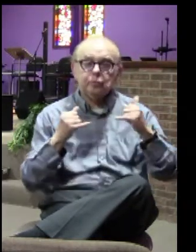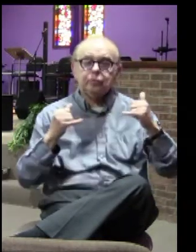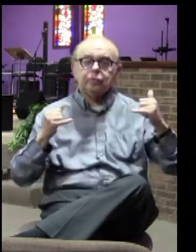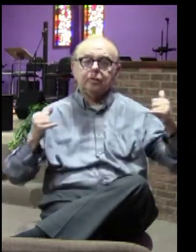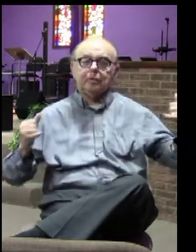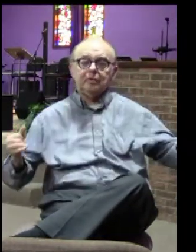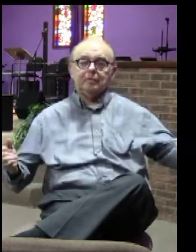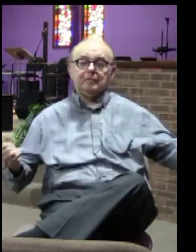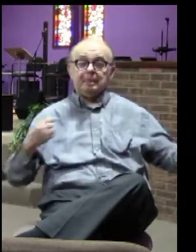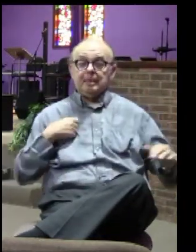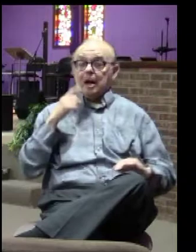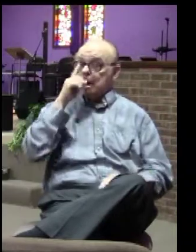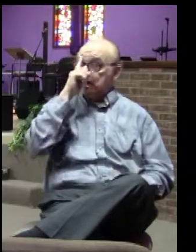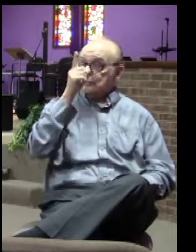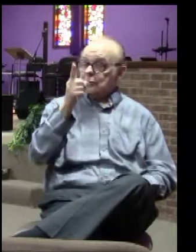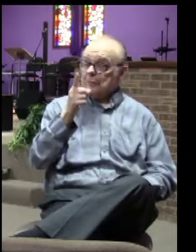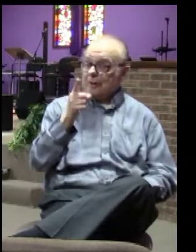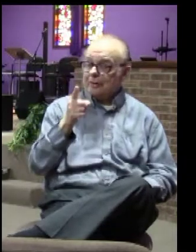I'm smart.